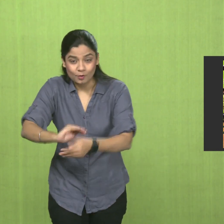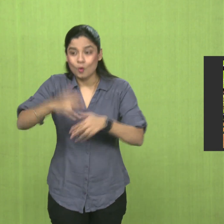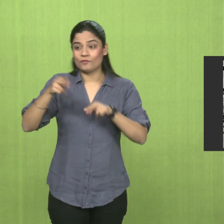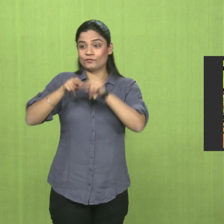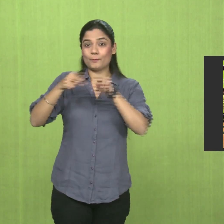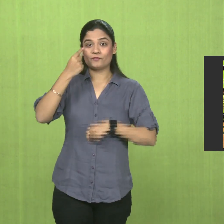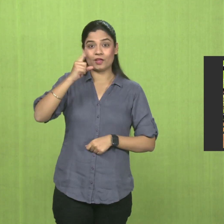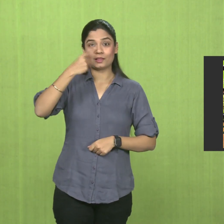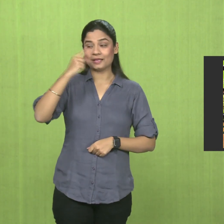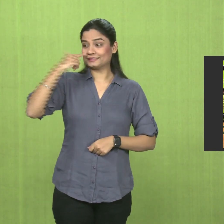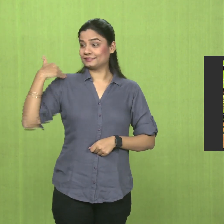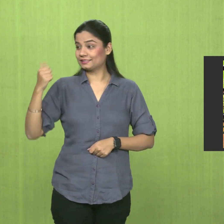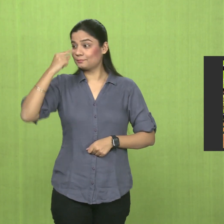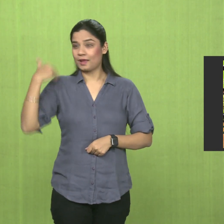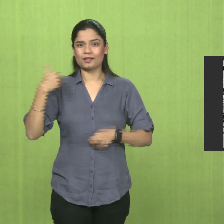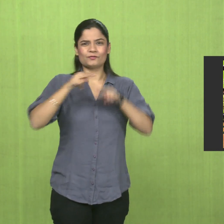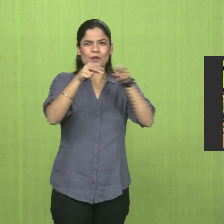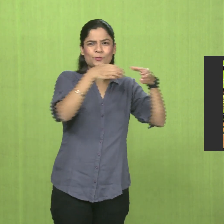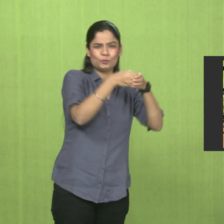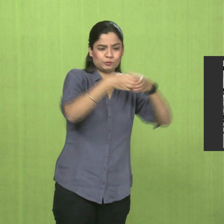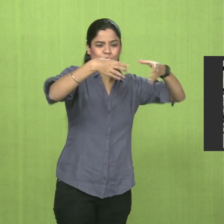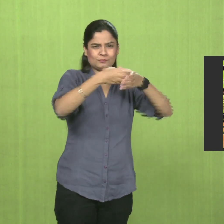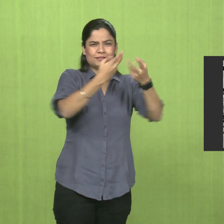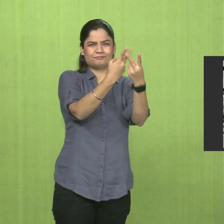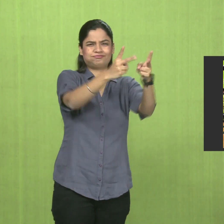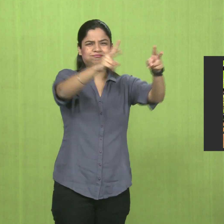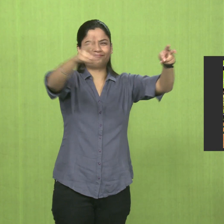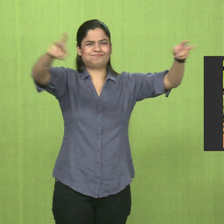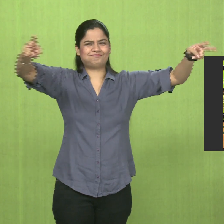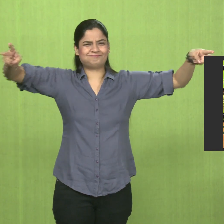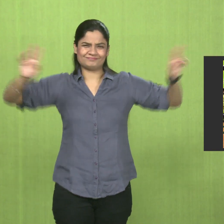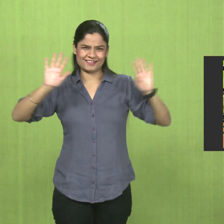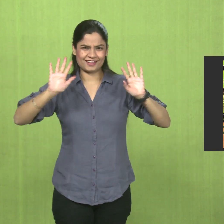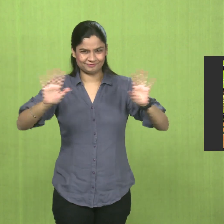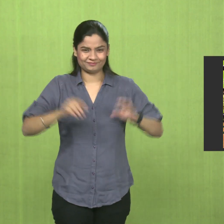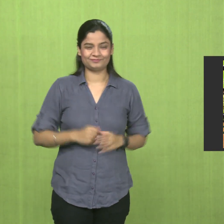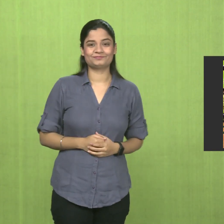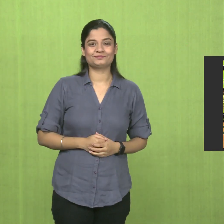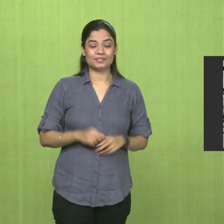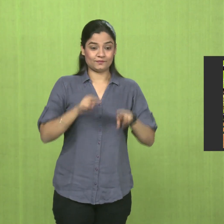including grandparents, cousins, siblings, etc. Or some people have a nuclear family.